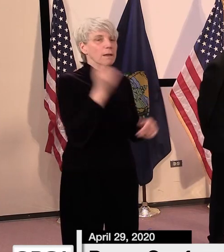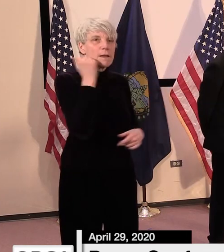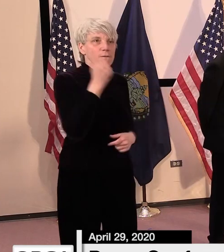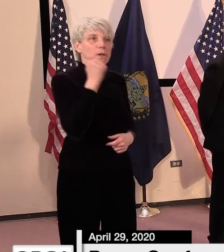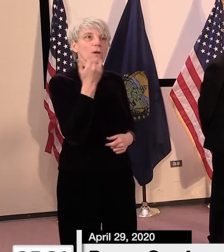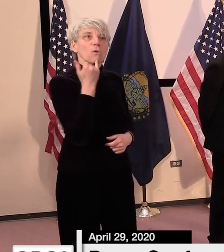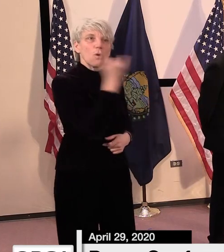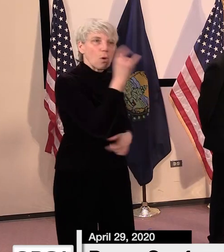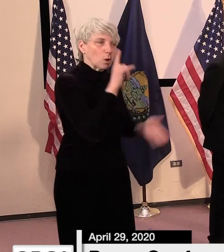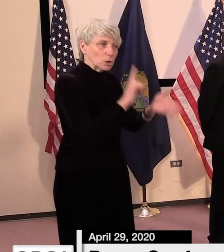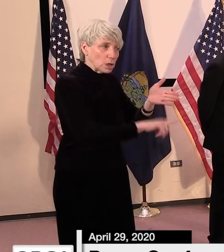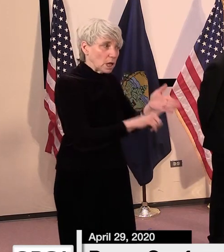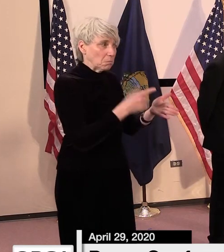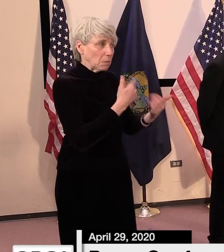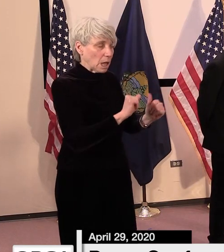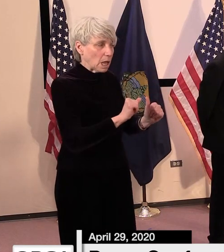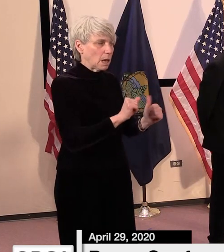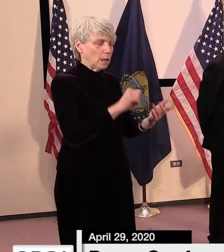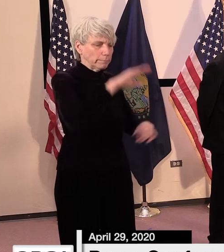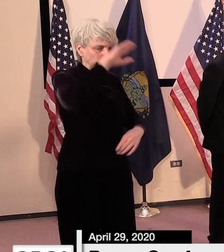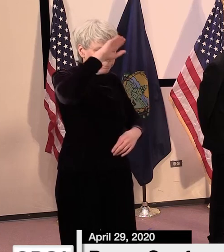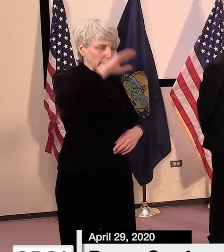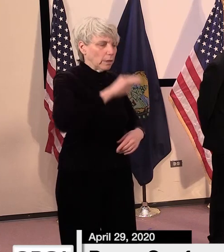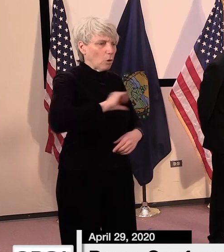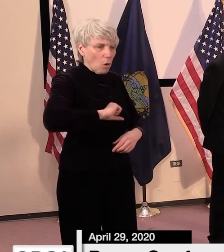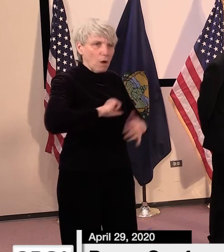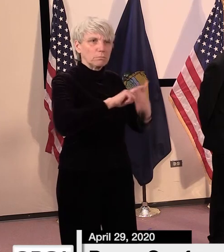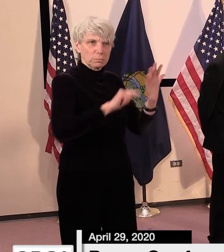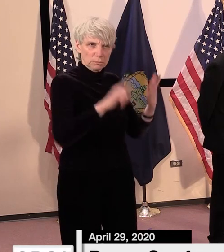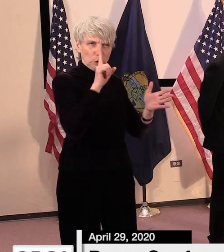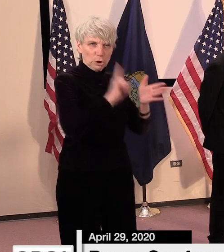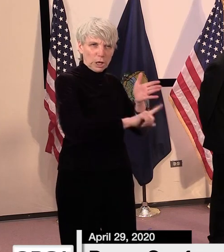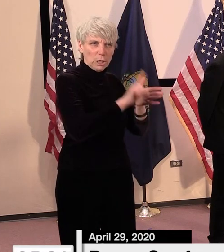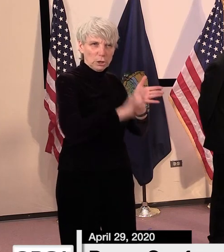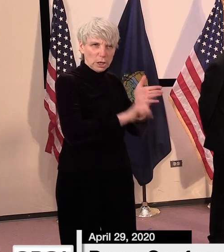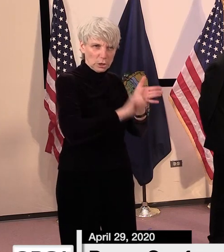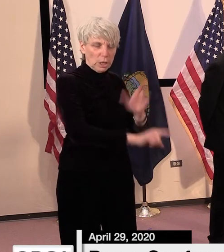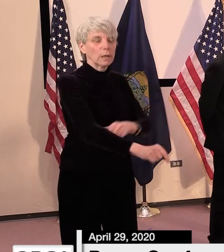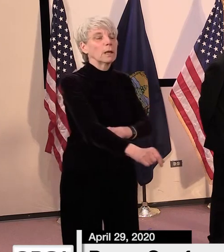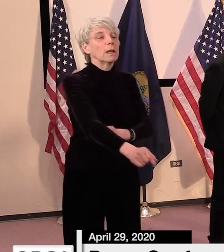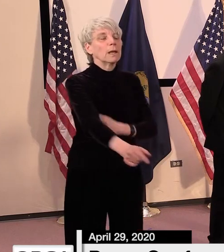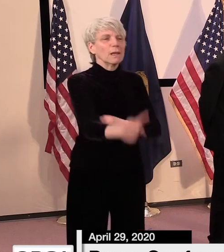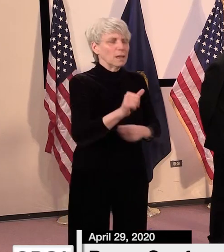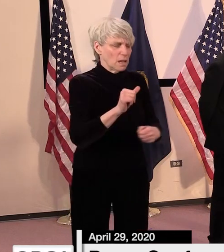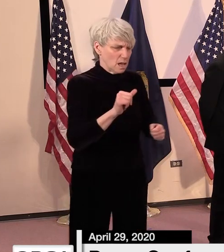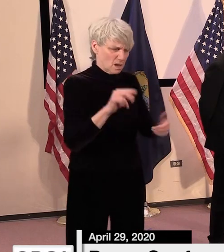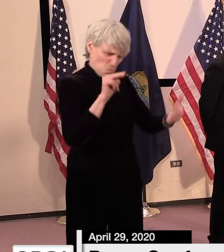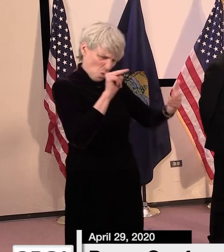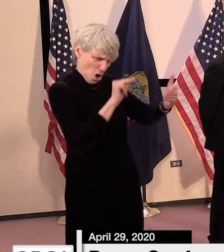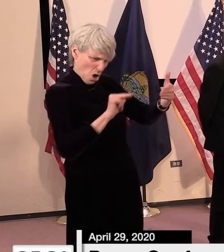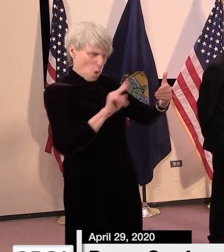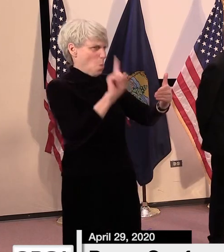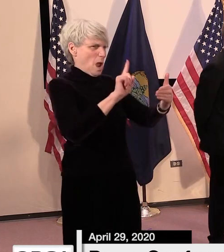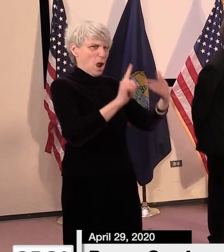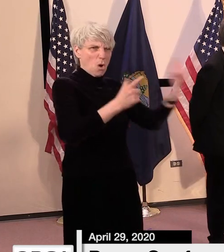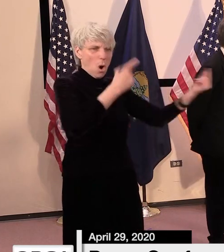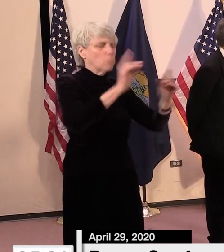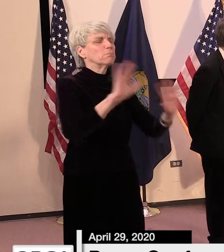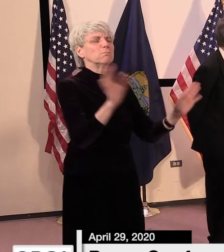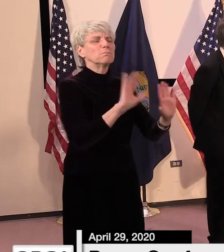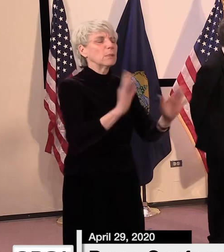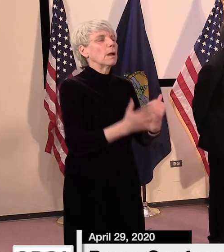symptoms. This is not a location or proximity tracker. It's simply a system to help us